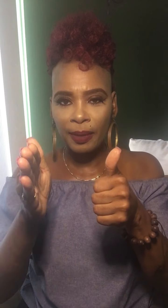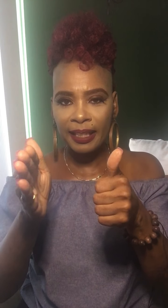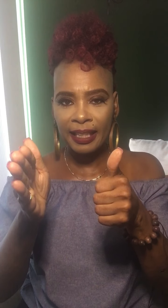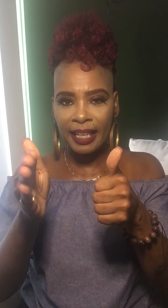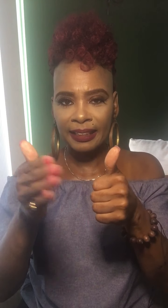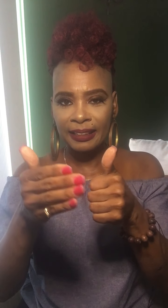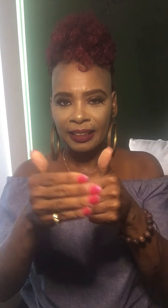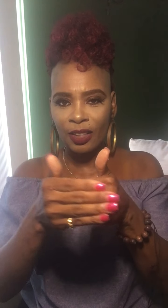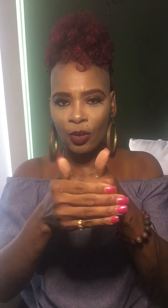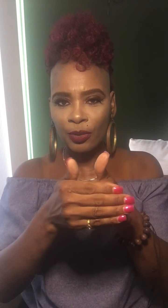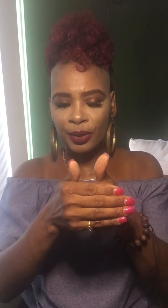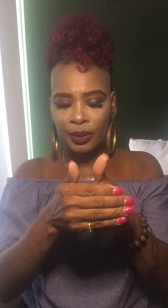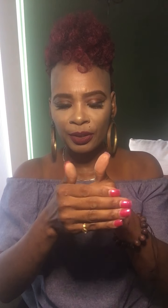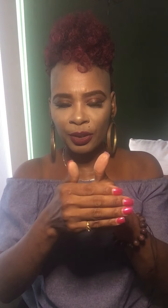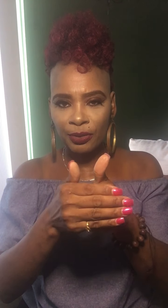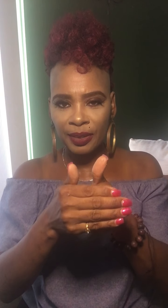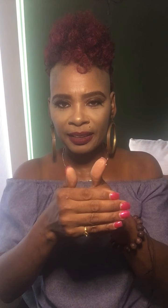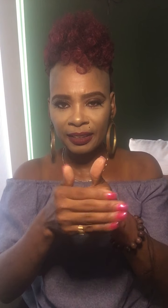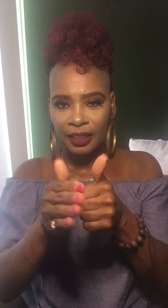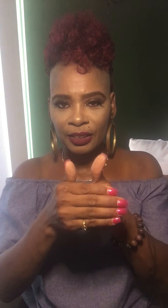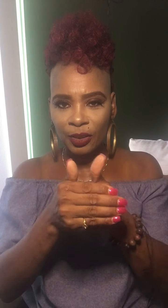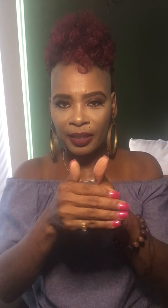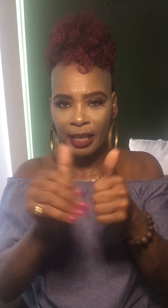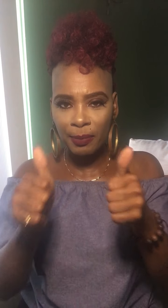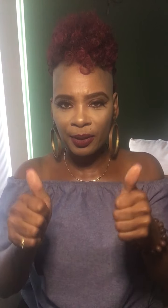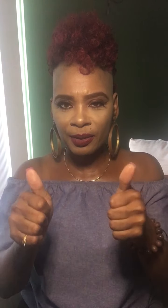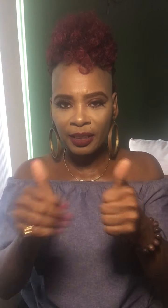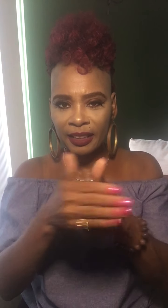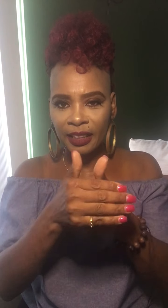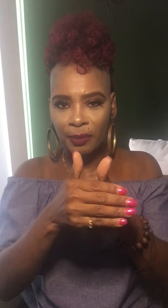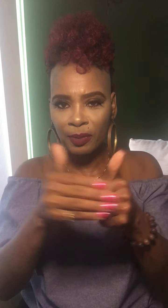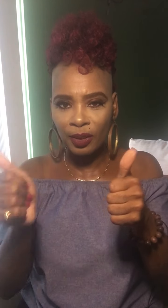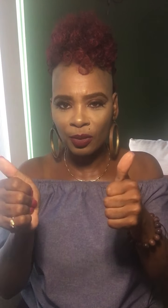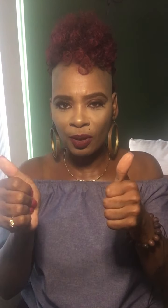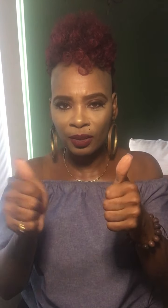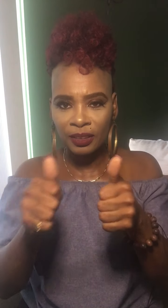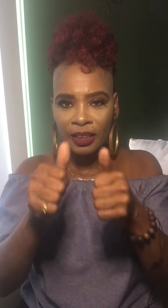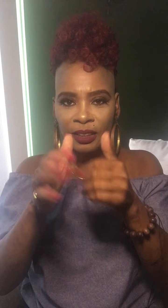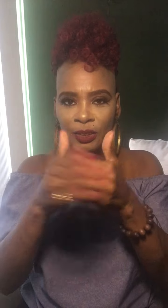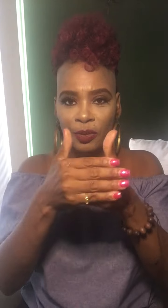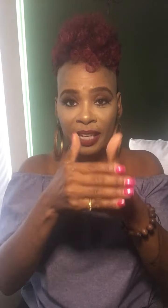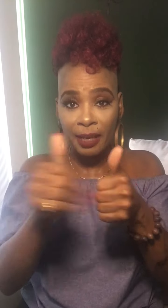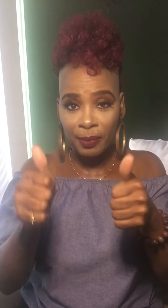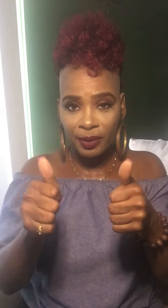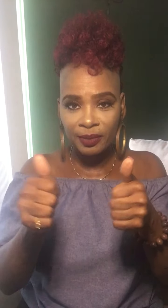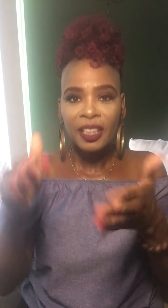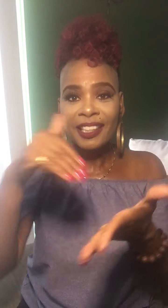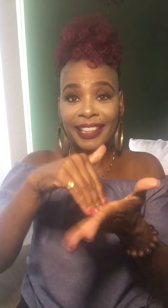right hand over your fist, so neighbor, and come across, so neighbor.